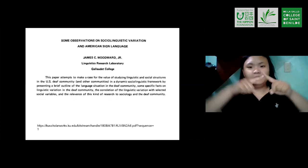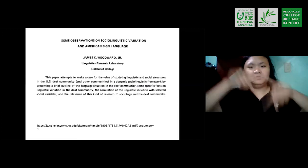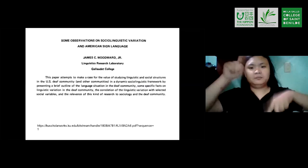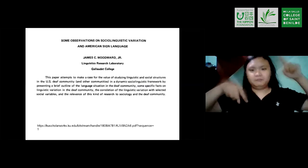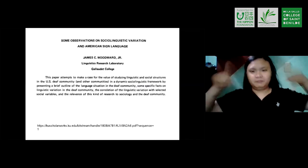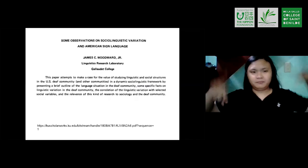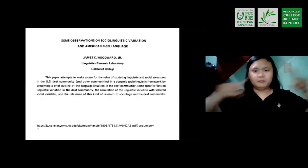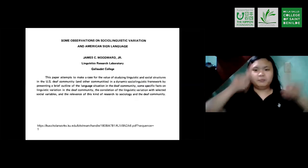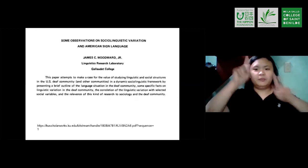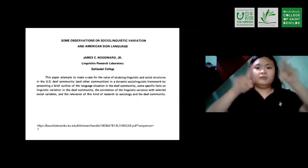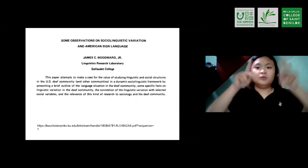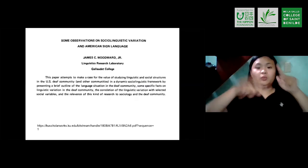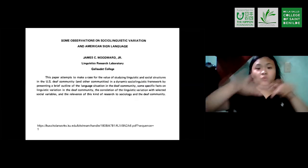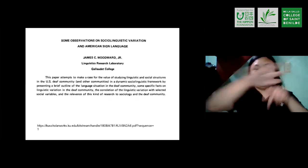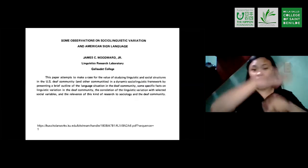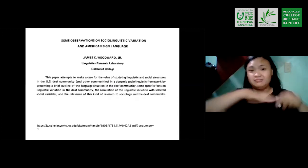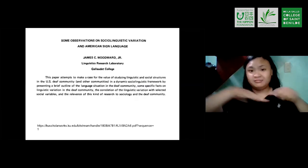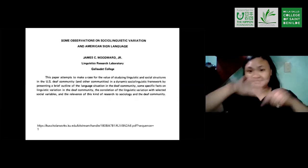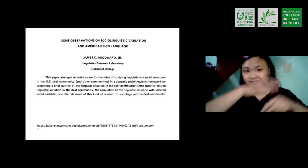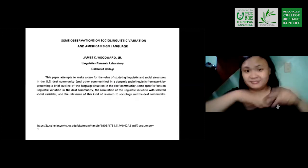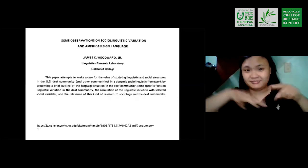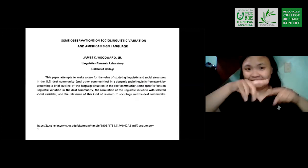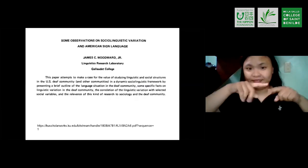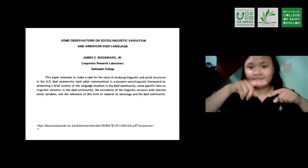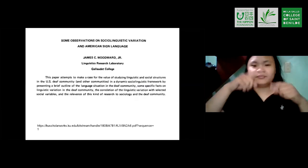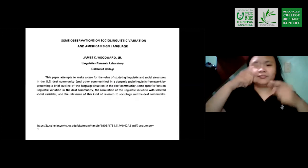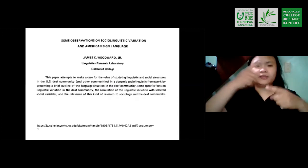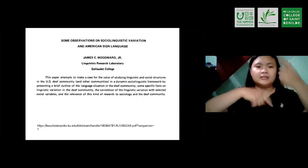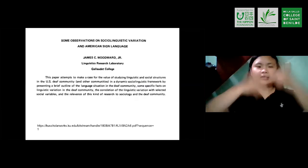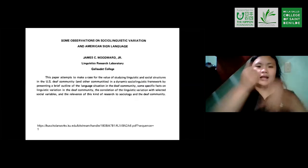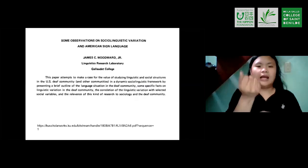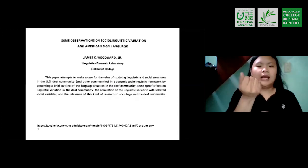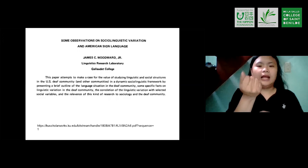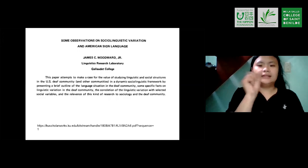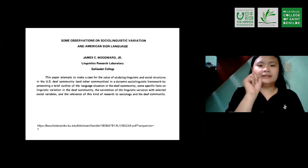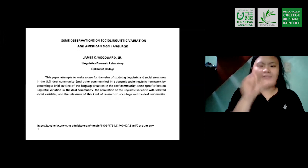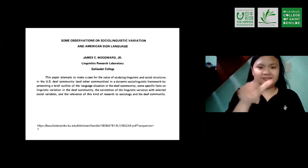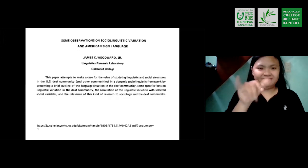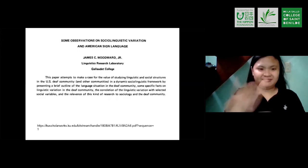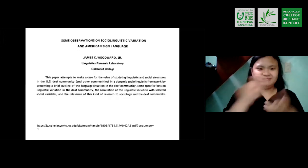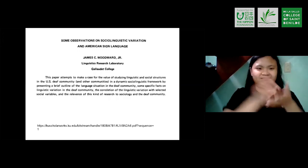So this was the topic, and there were various peoples